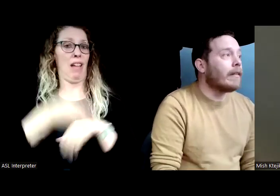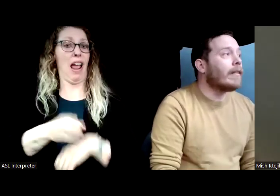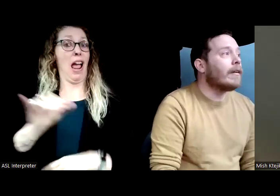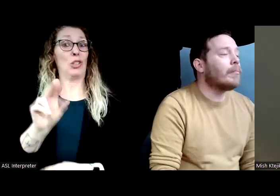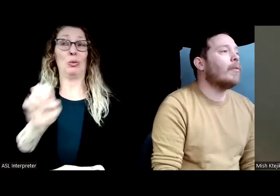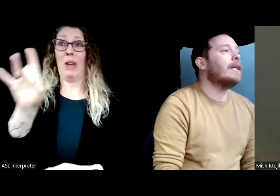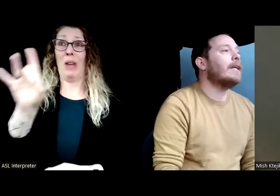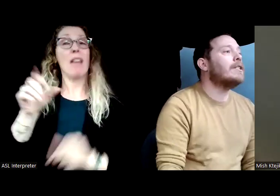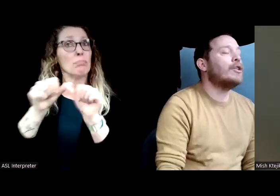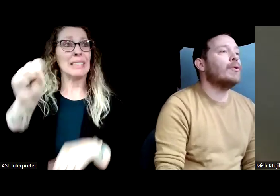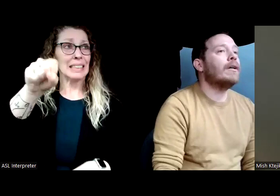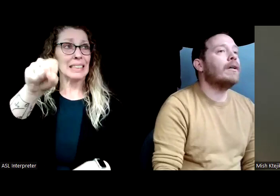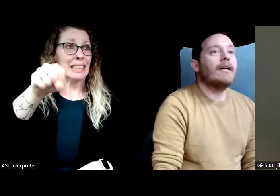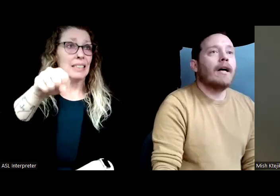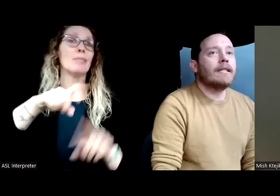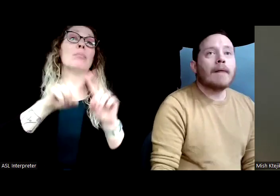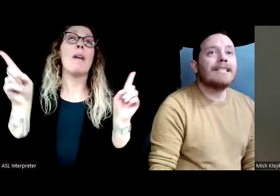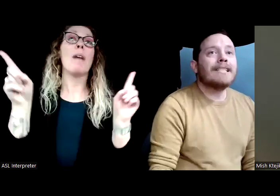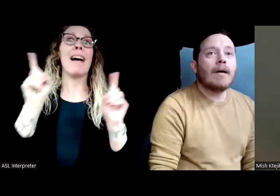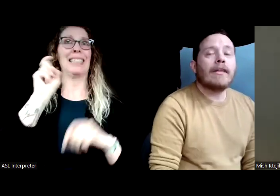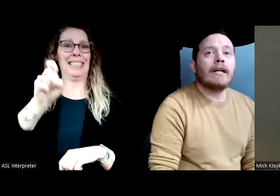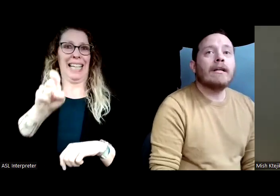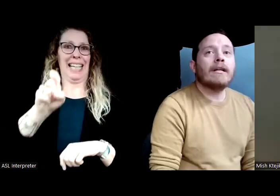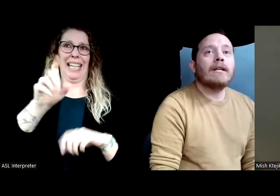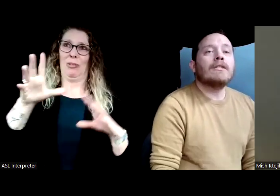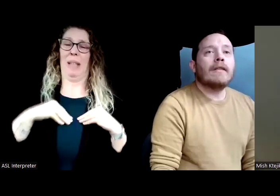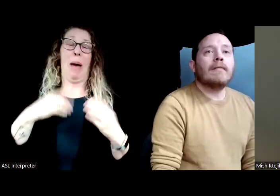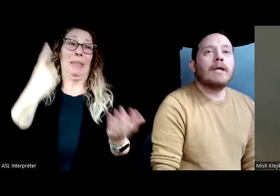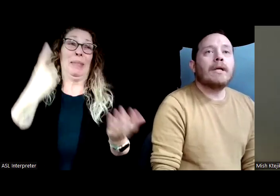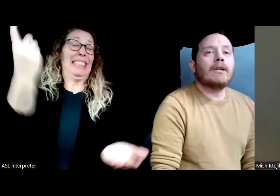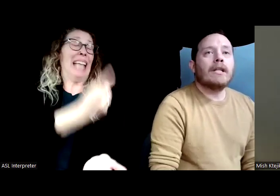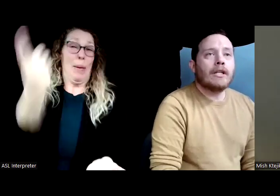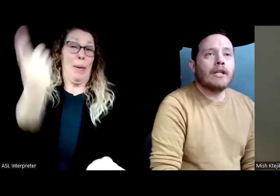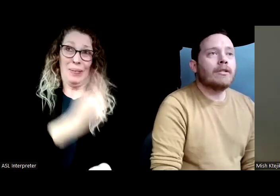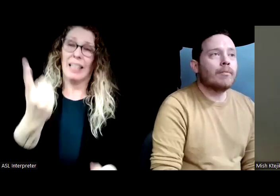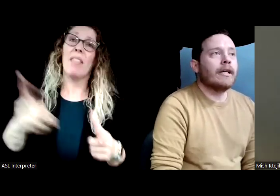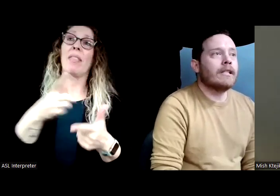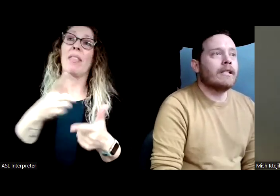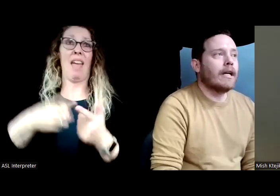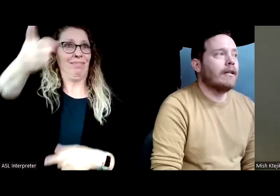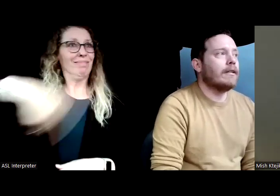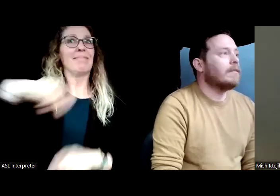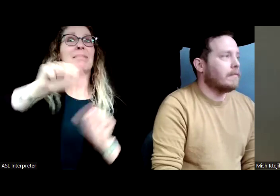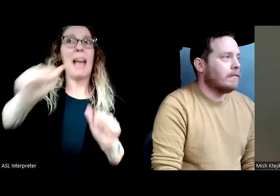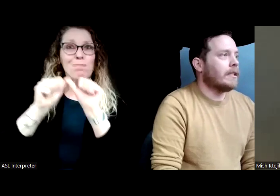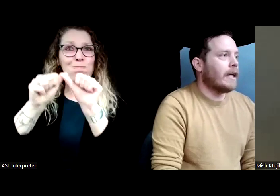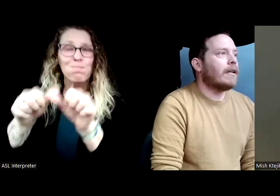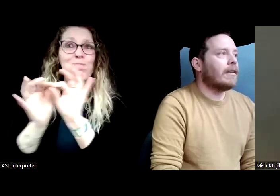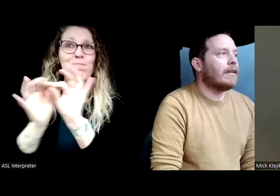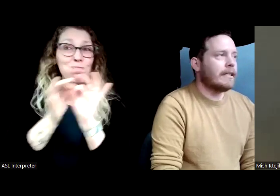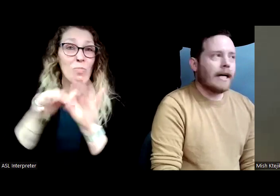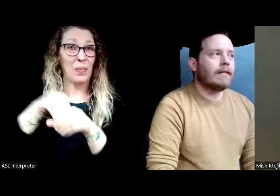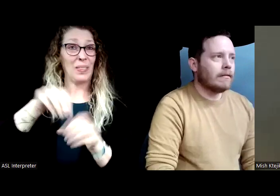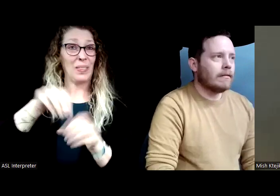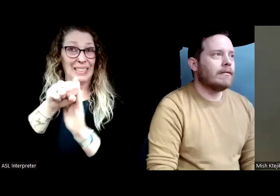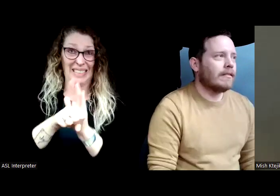8th, but we need to adopt something so that people can continue interpreting the state. Is